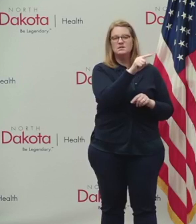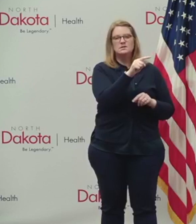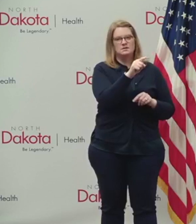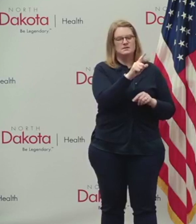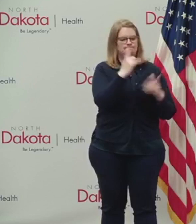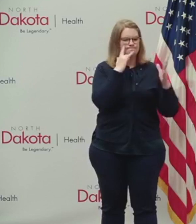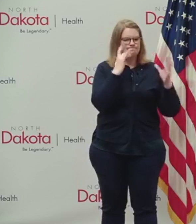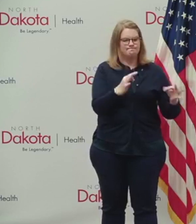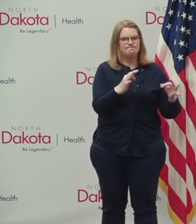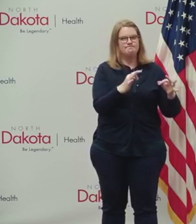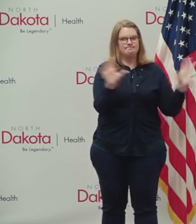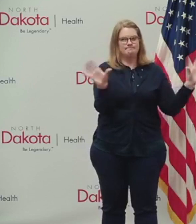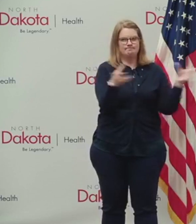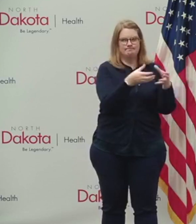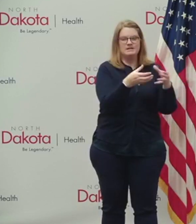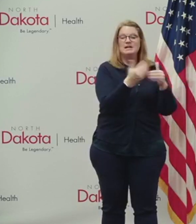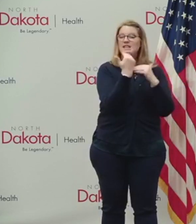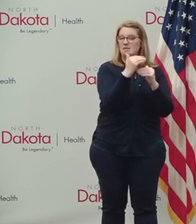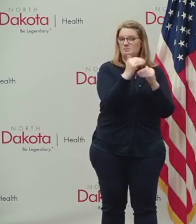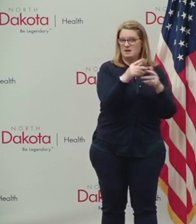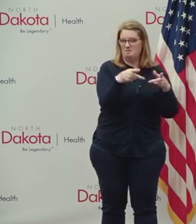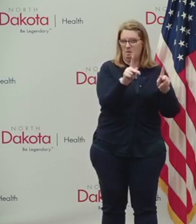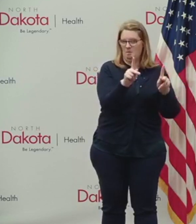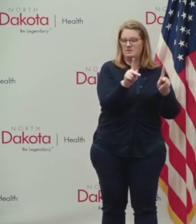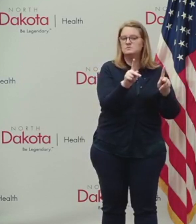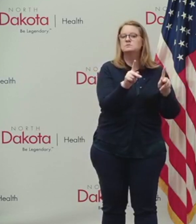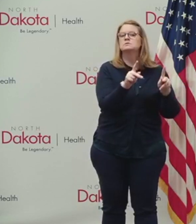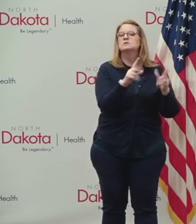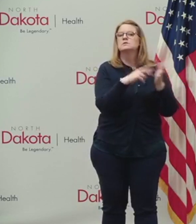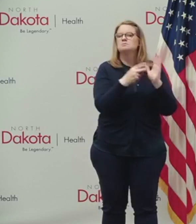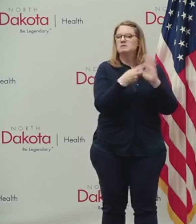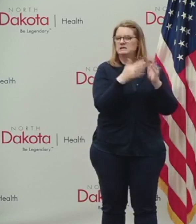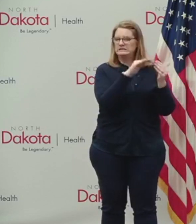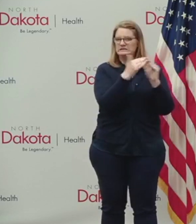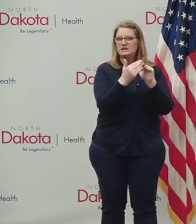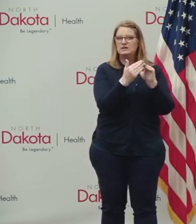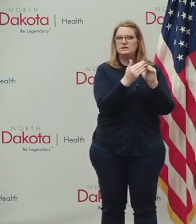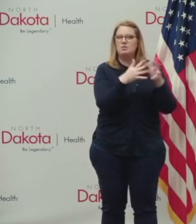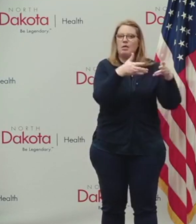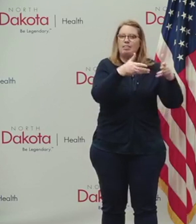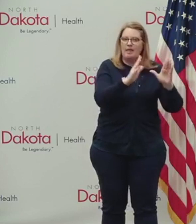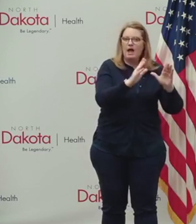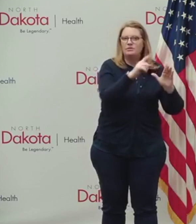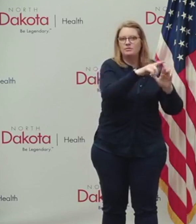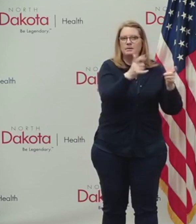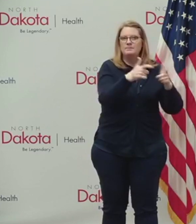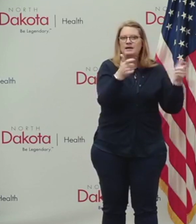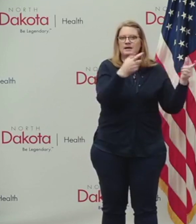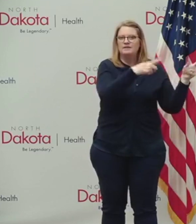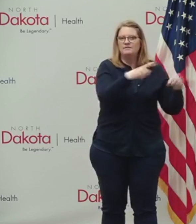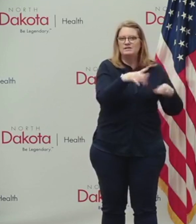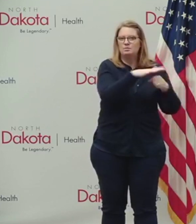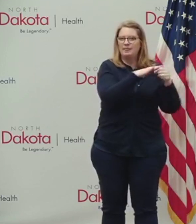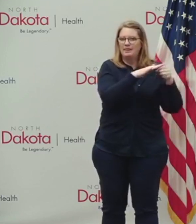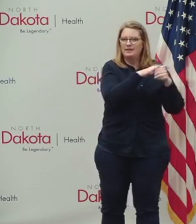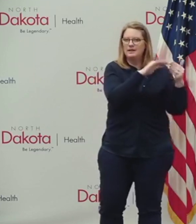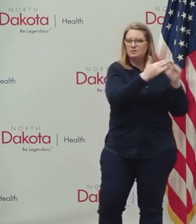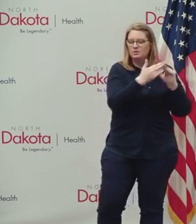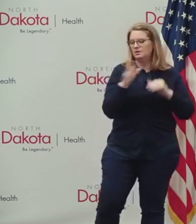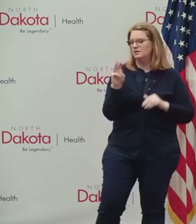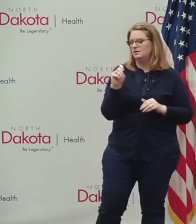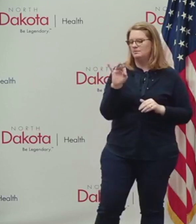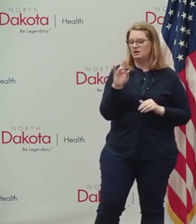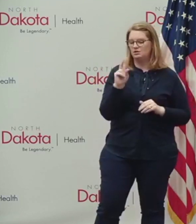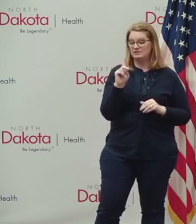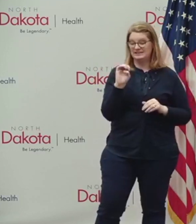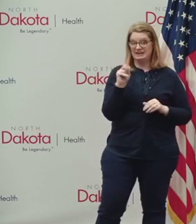COVID-19 coalition, limited permits, which again are issued at the city level for large events within the community. Mayor Decker in